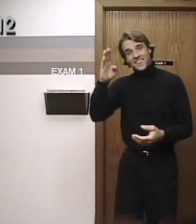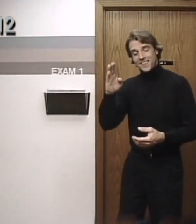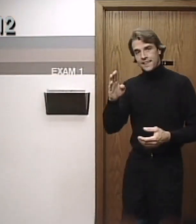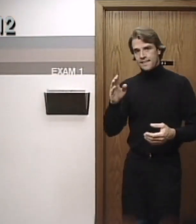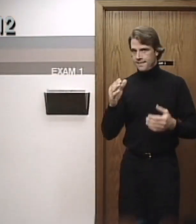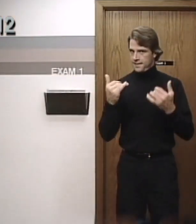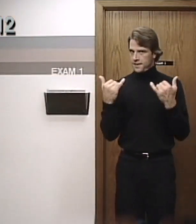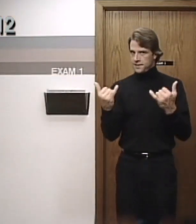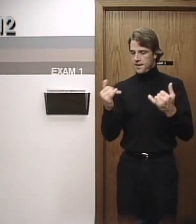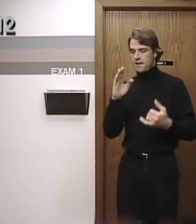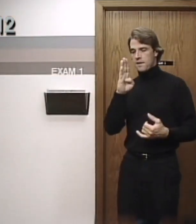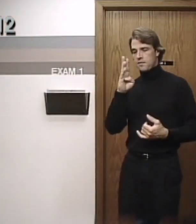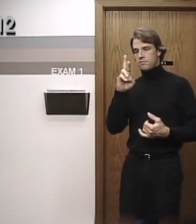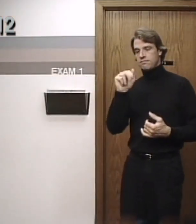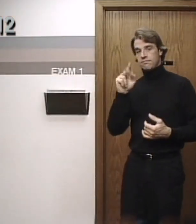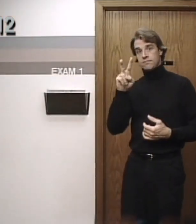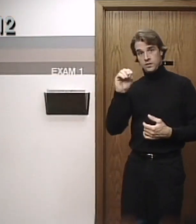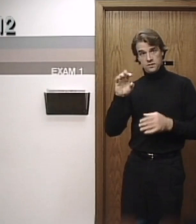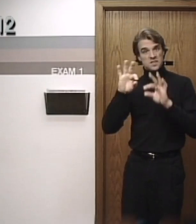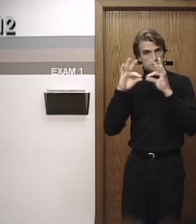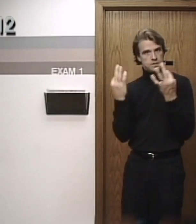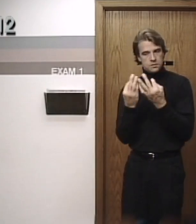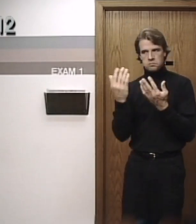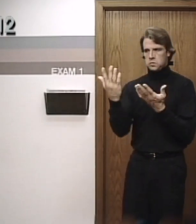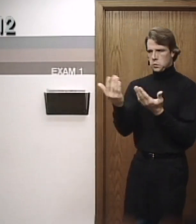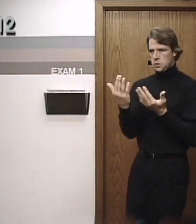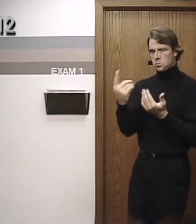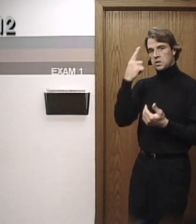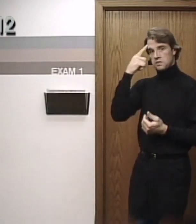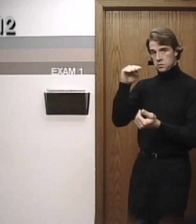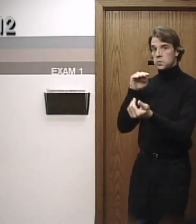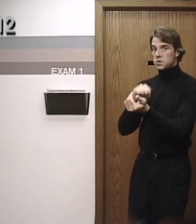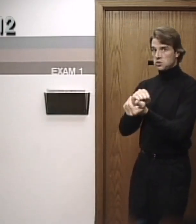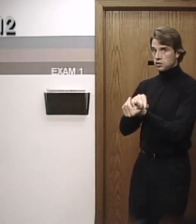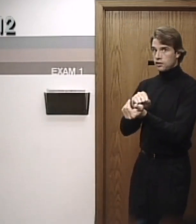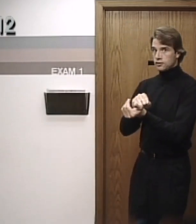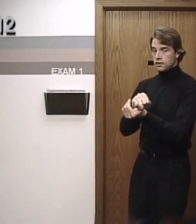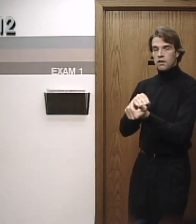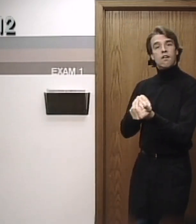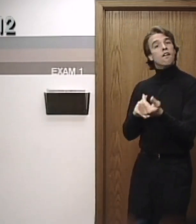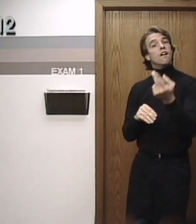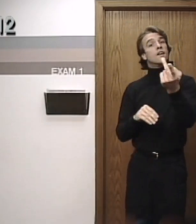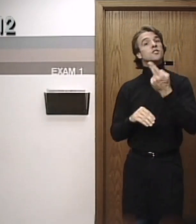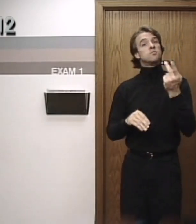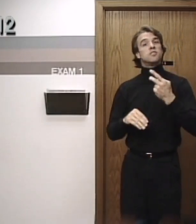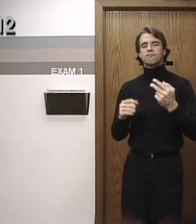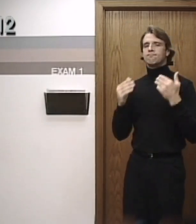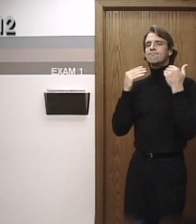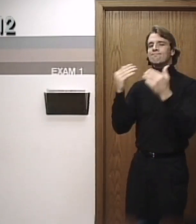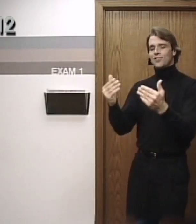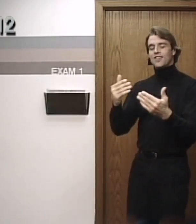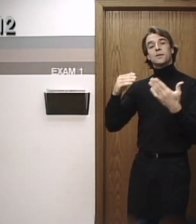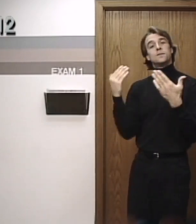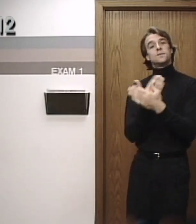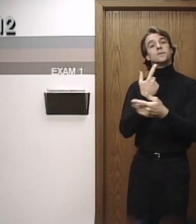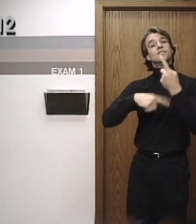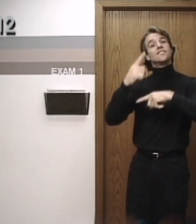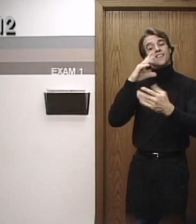Hi again. While the Bravo family is waiting for the doctor, let's go ahead and learn